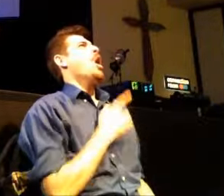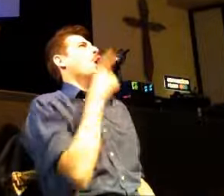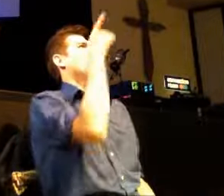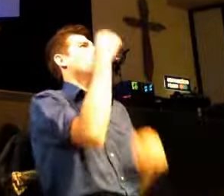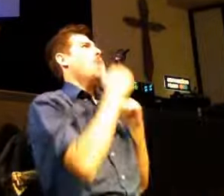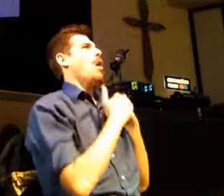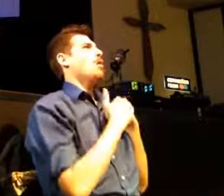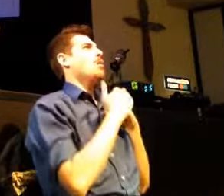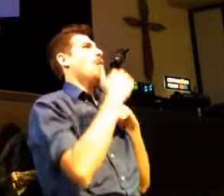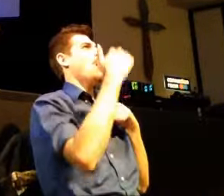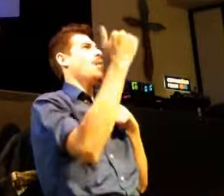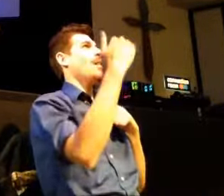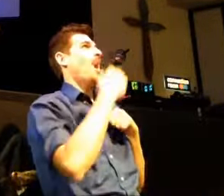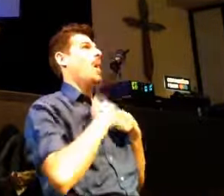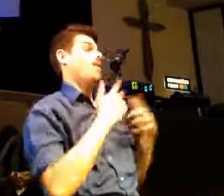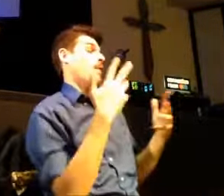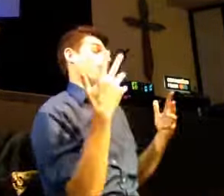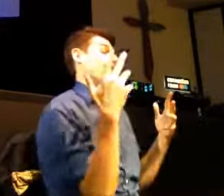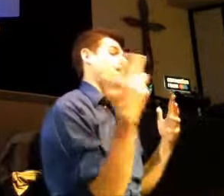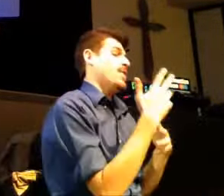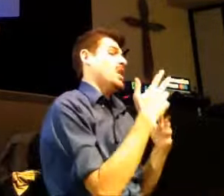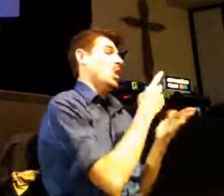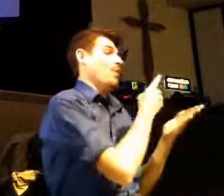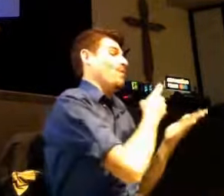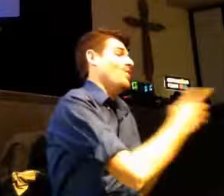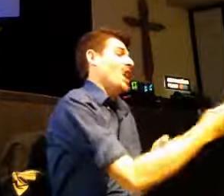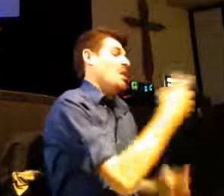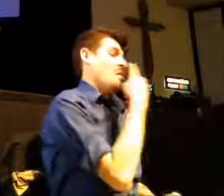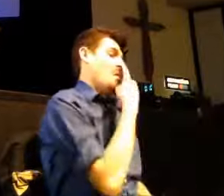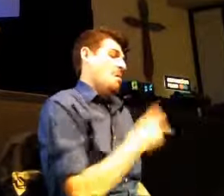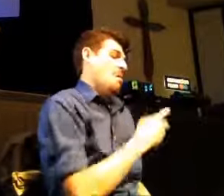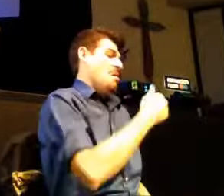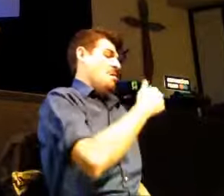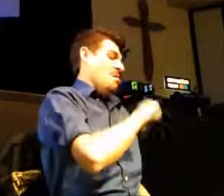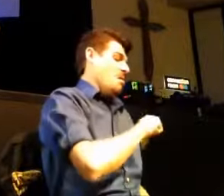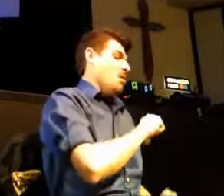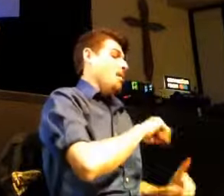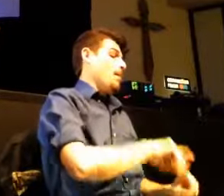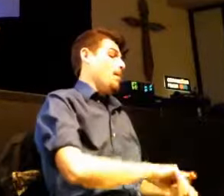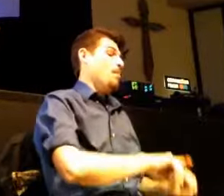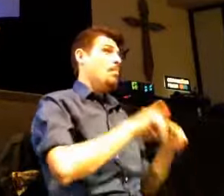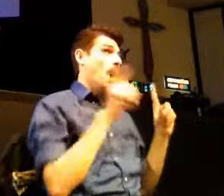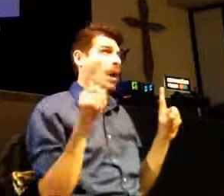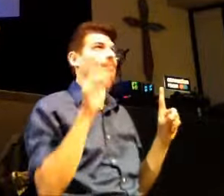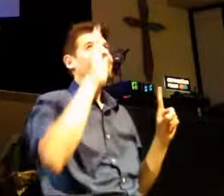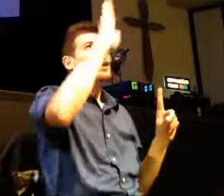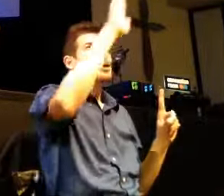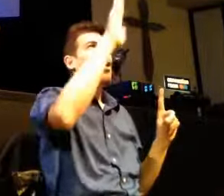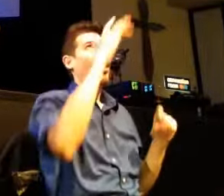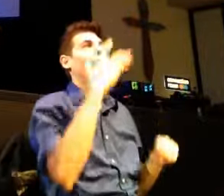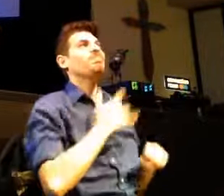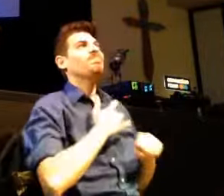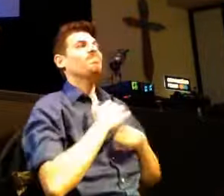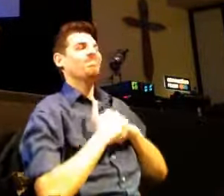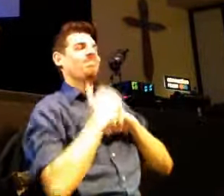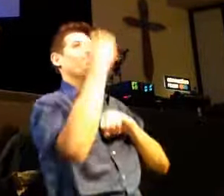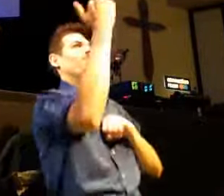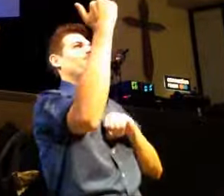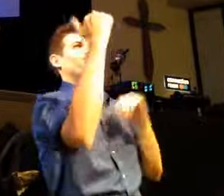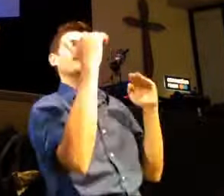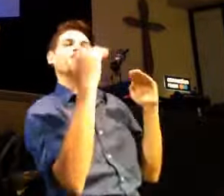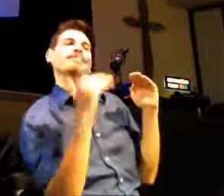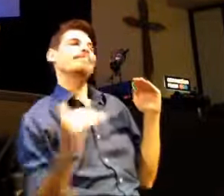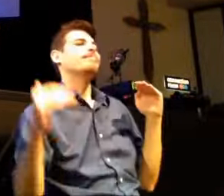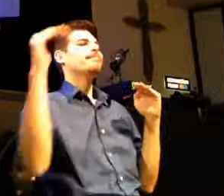I fear what it would mean to make this kind of switch in my life, I know that is what